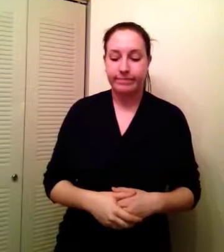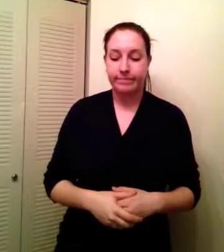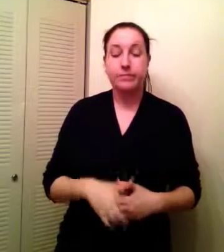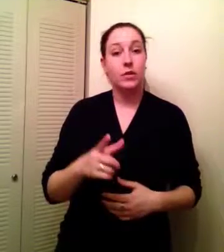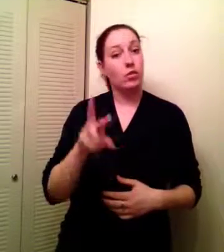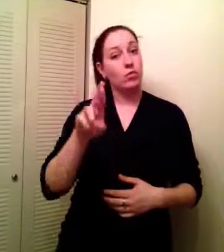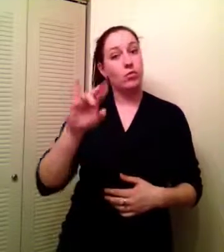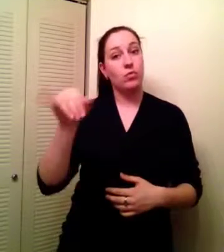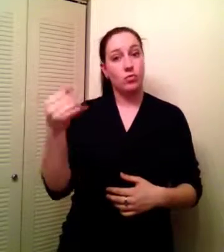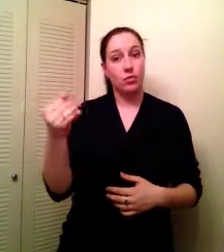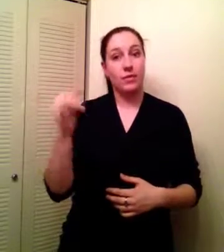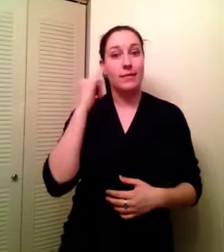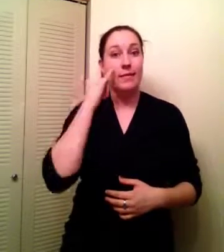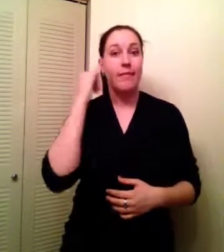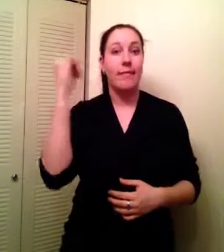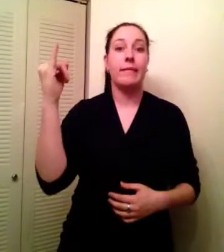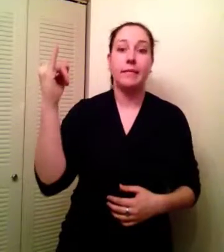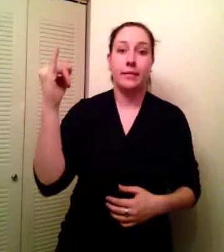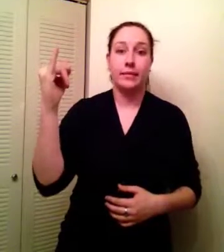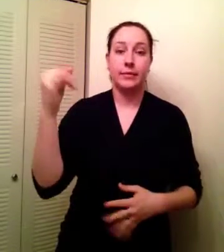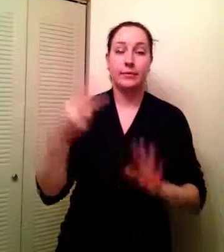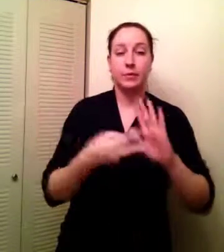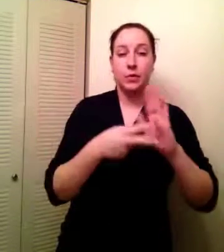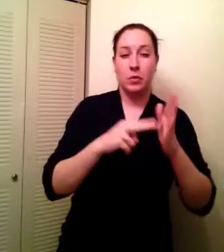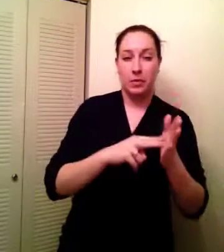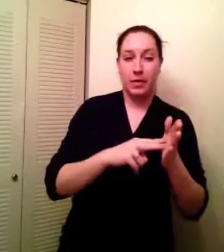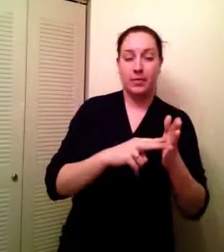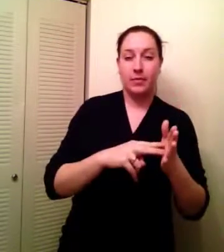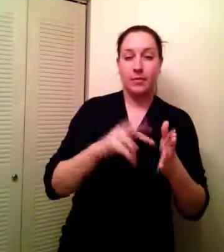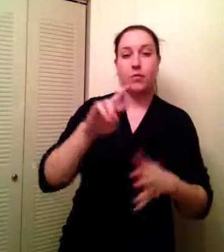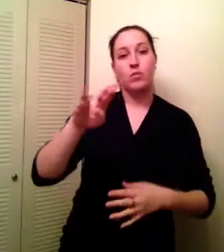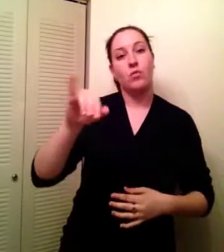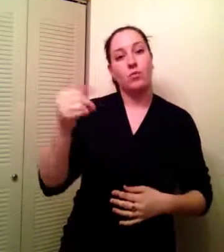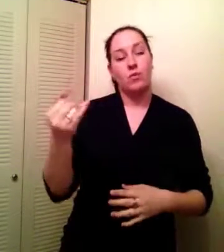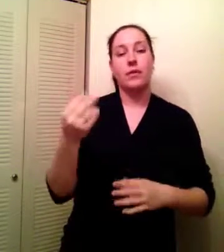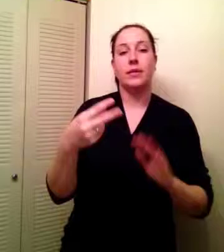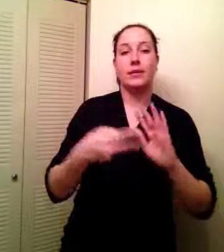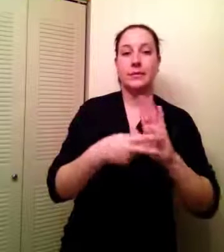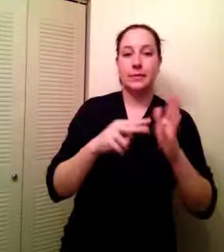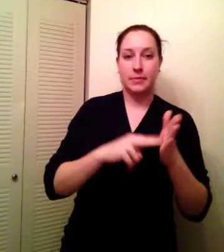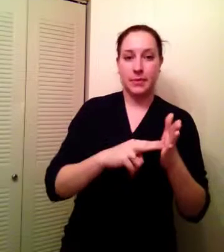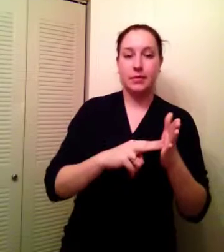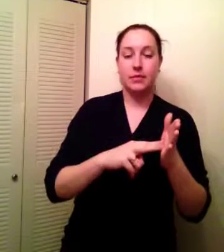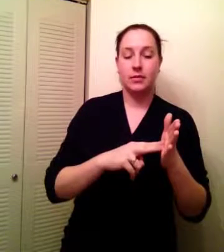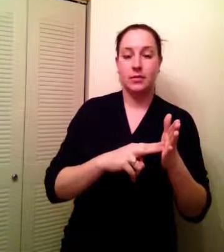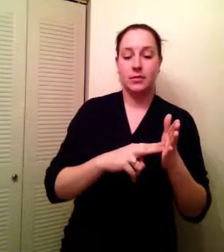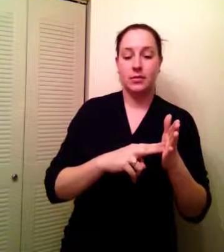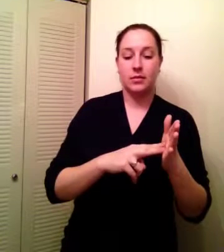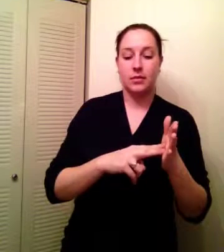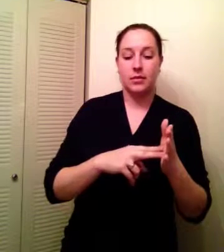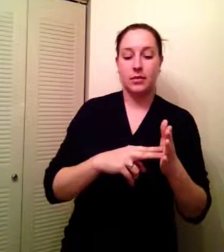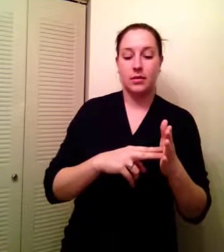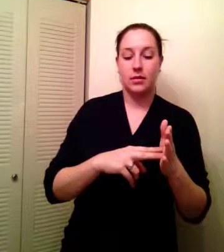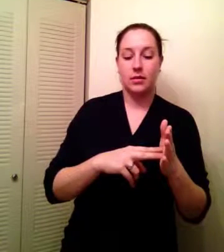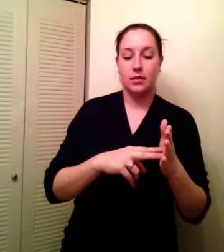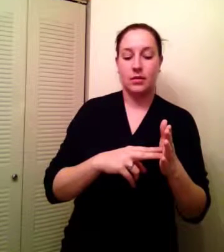the justice system. Right? You're trying to change the justice system. What's kind of the main emphasis of the restorative justice